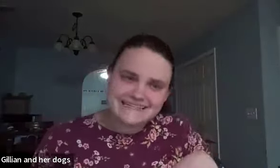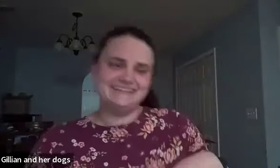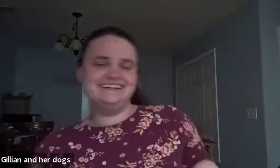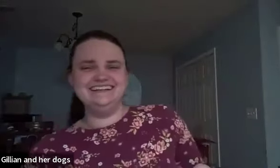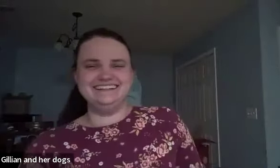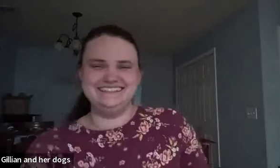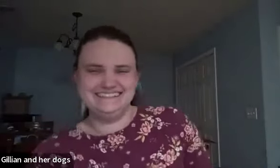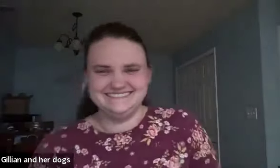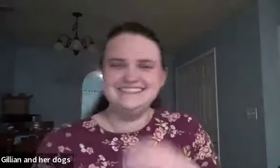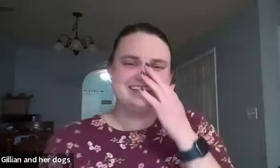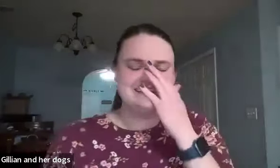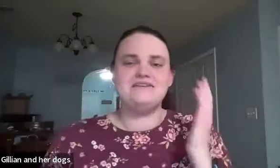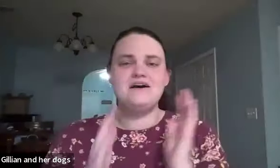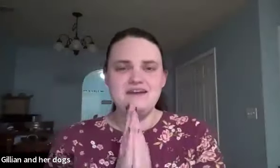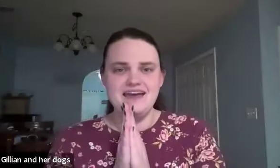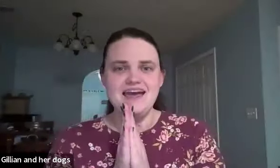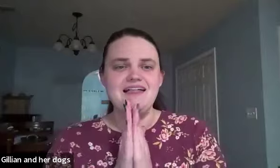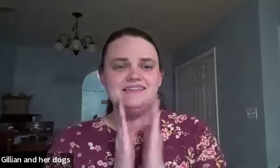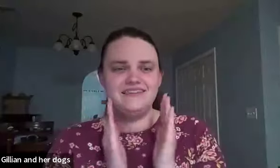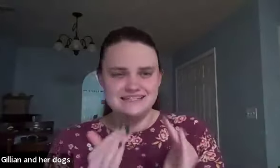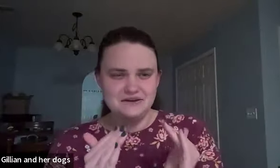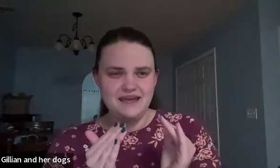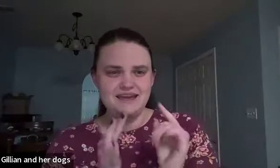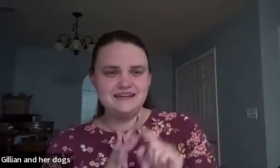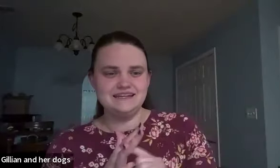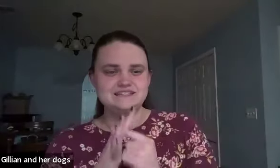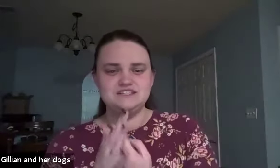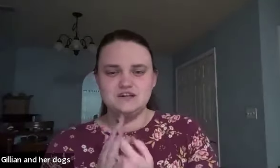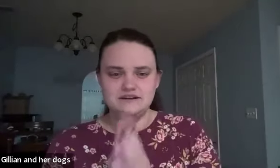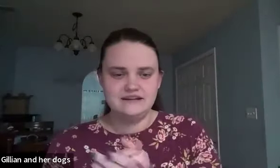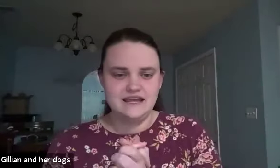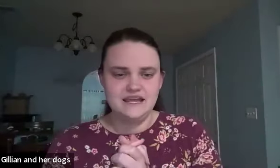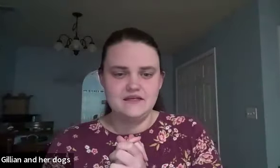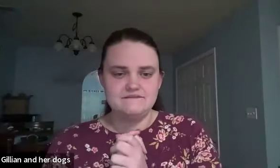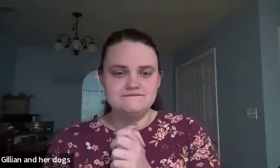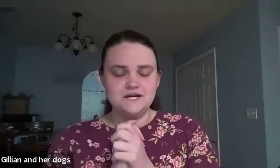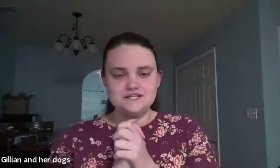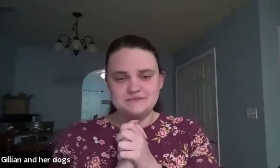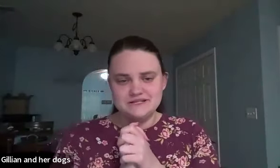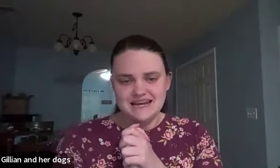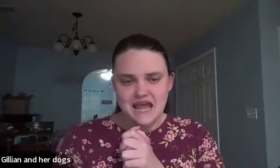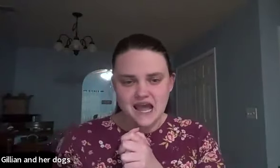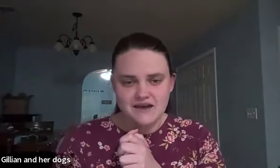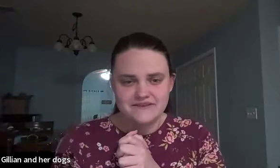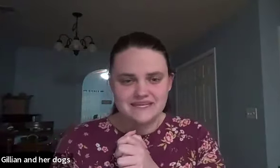did it. So, okay. Let's go ahead and get started. And the first person I have